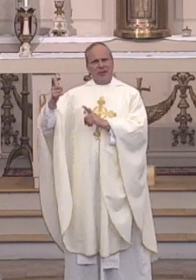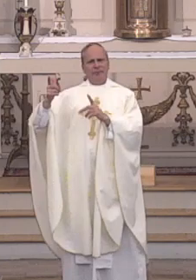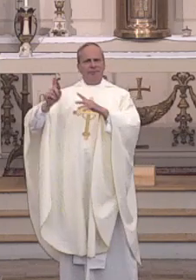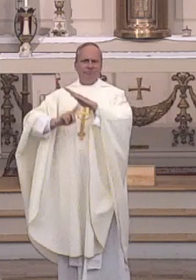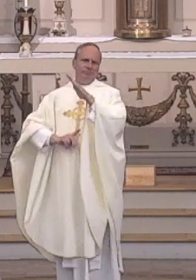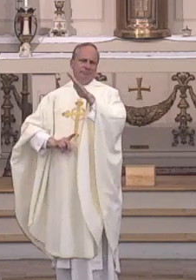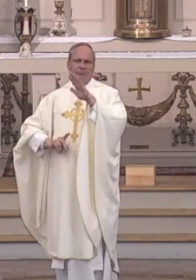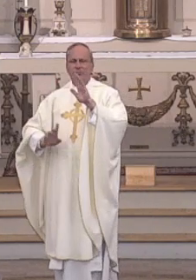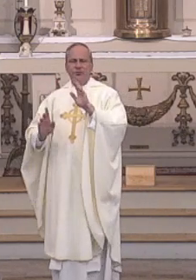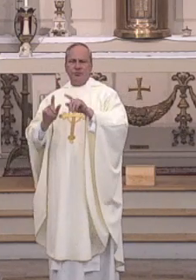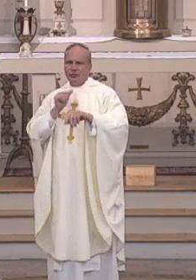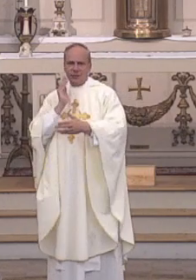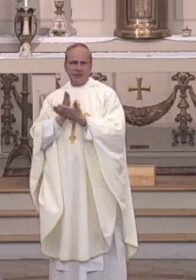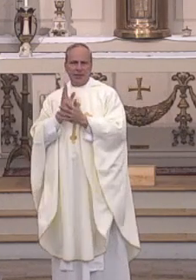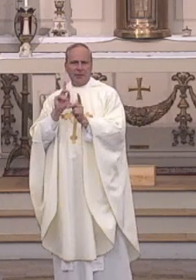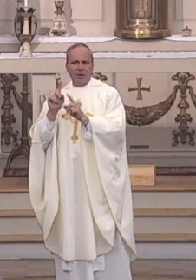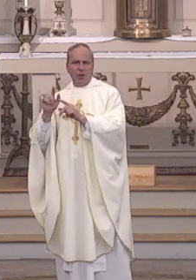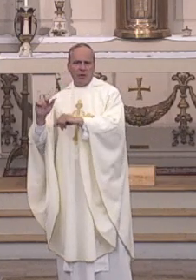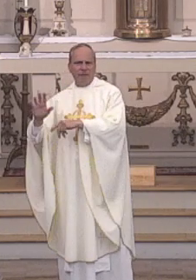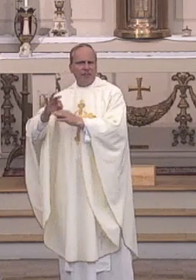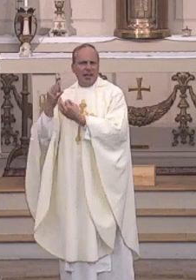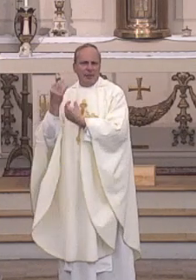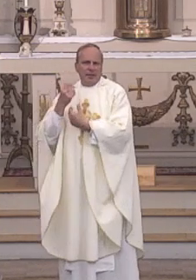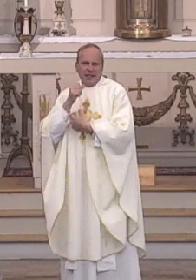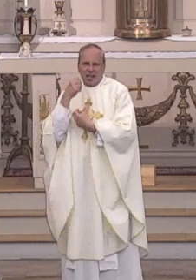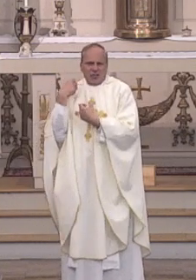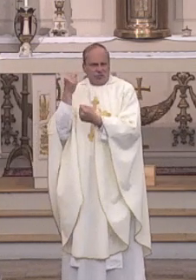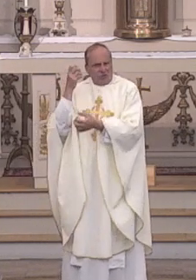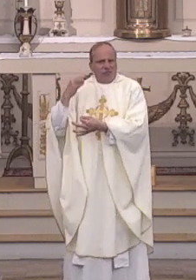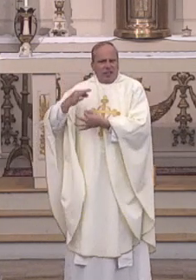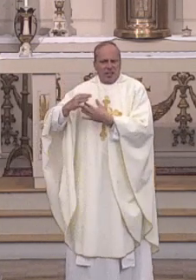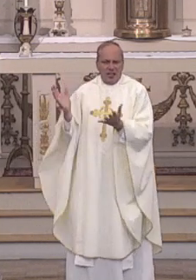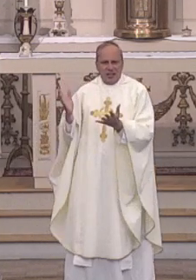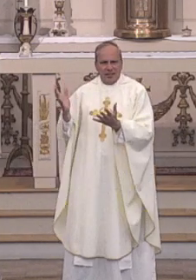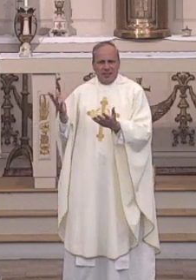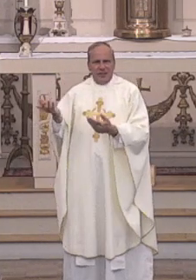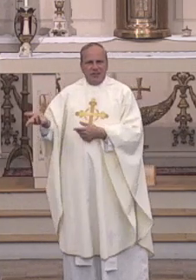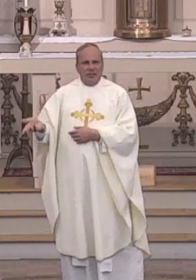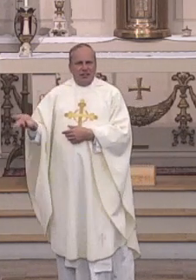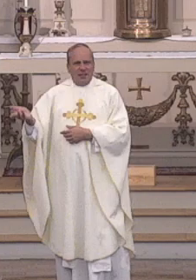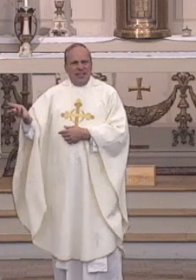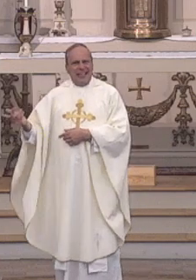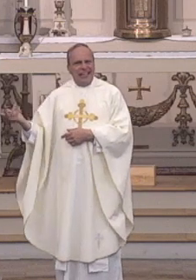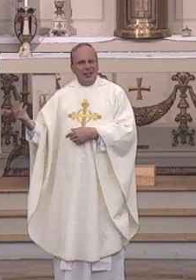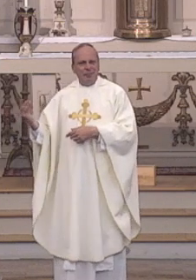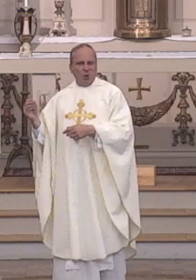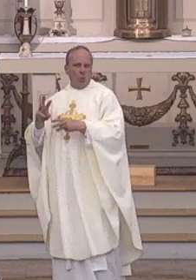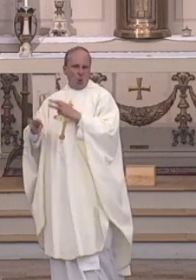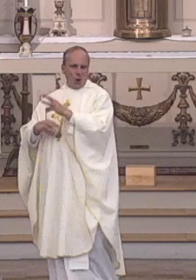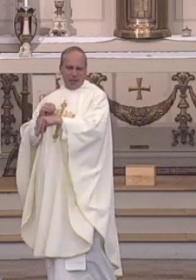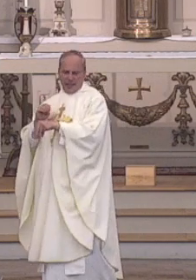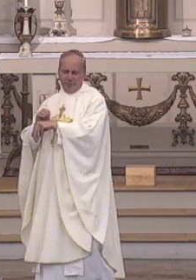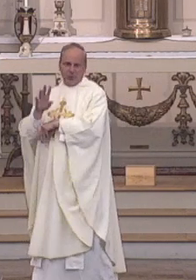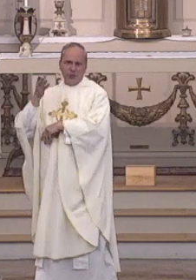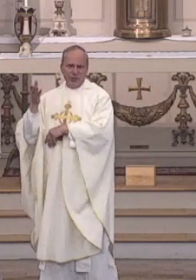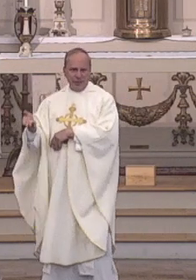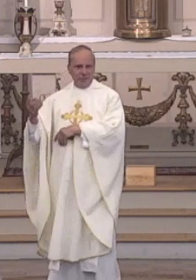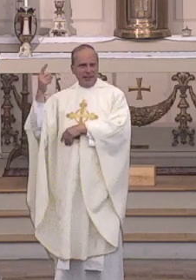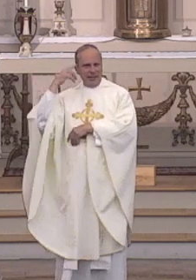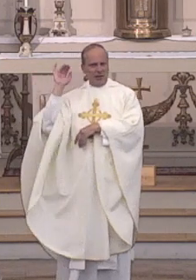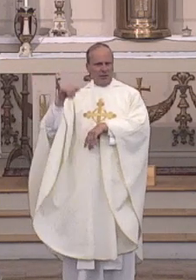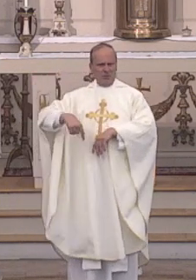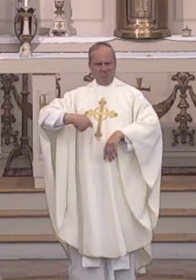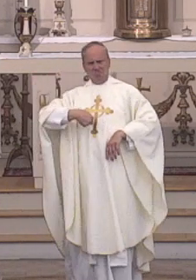was a kid, but then later in life stopped going, and the faith in his family was not very strong. He was